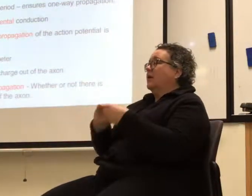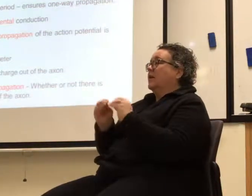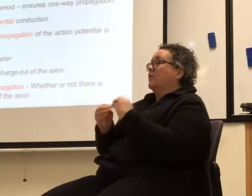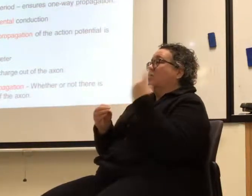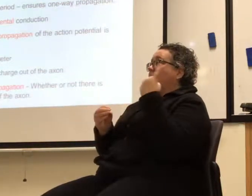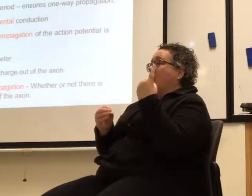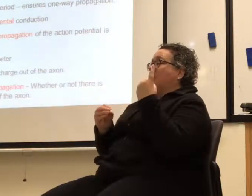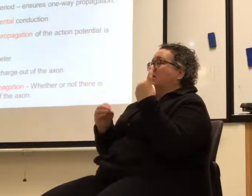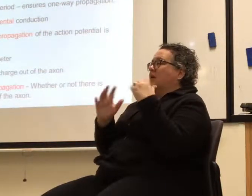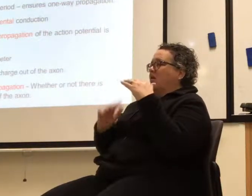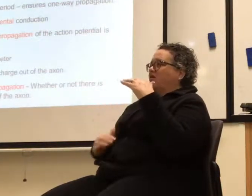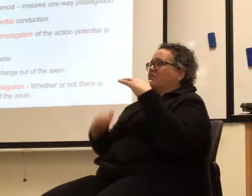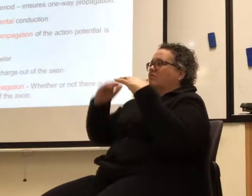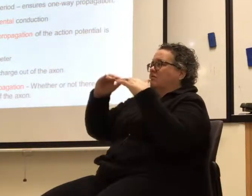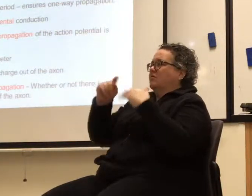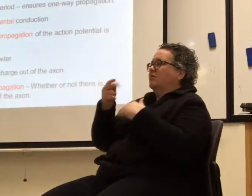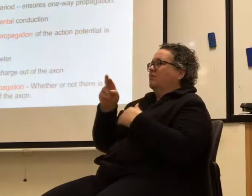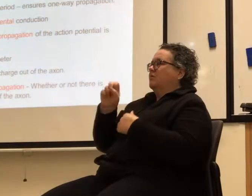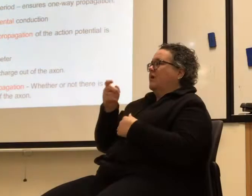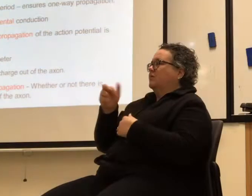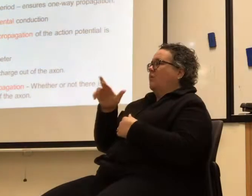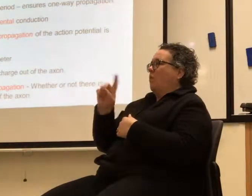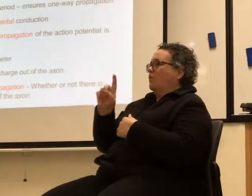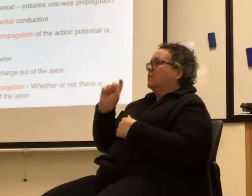threshold must be reached.